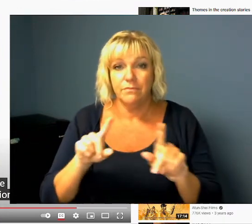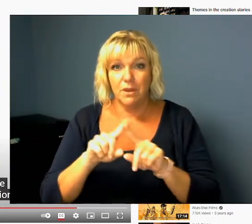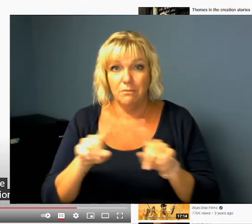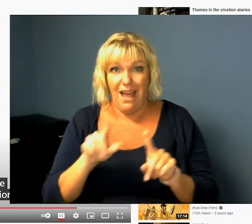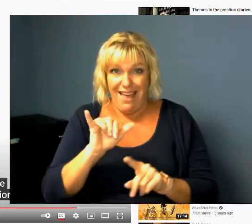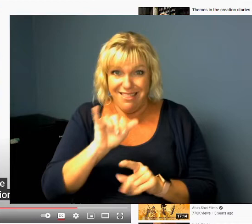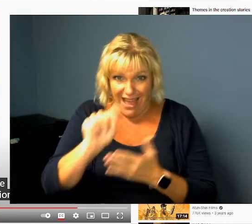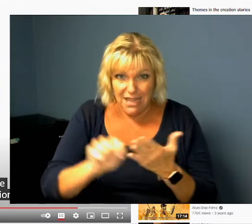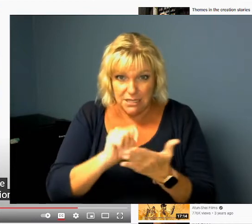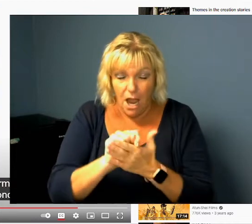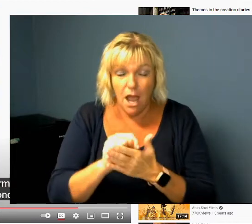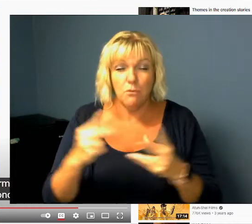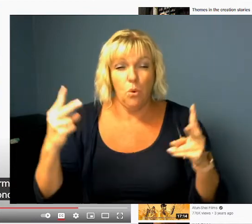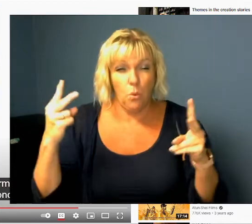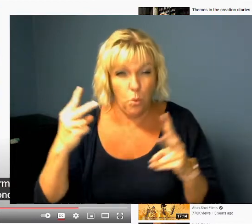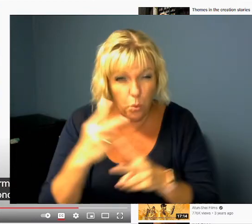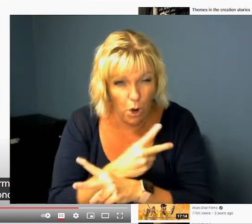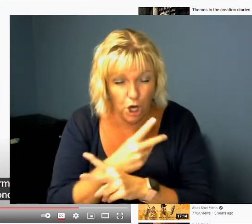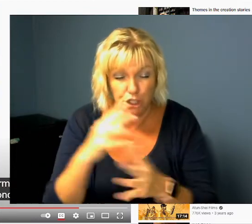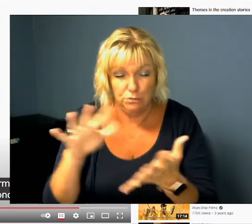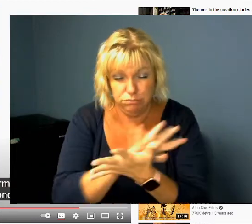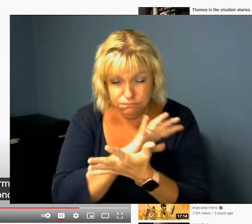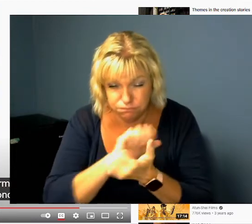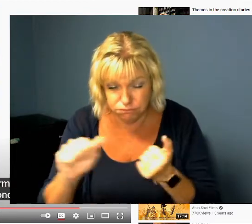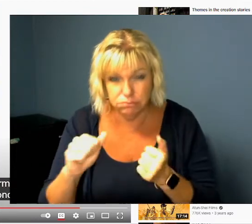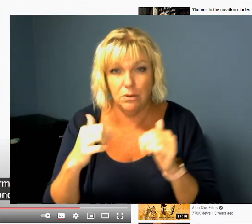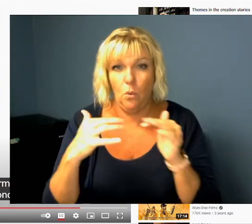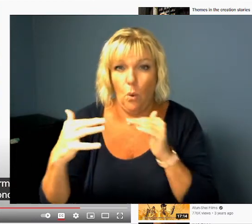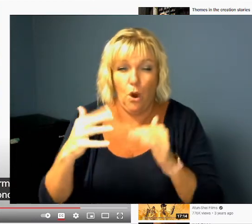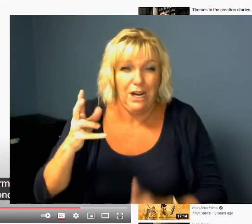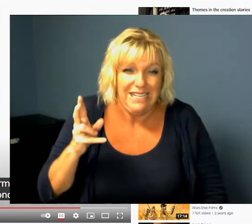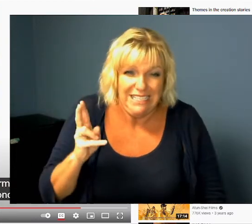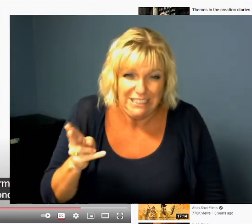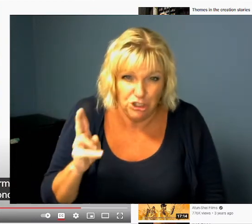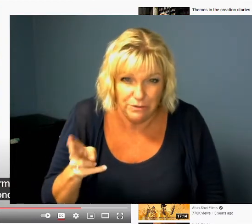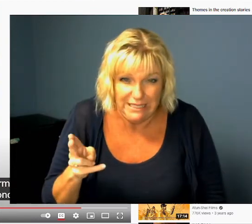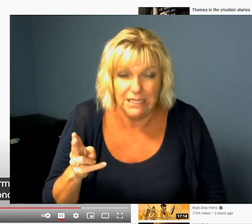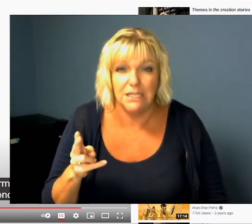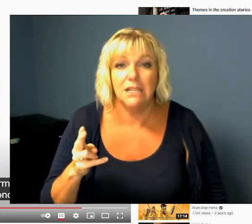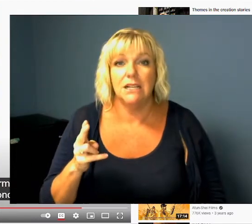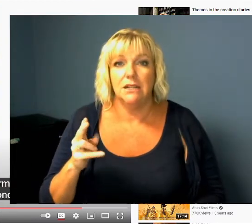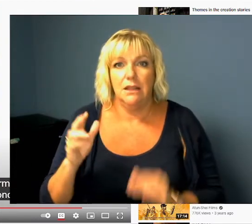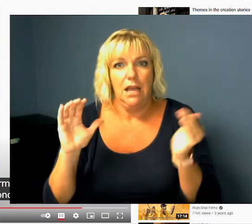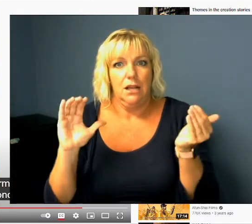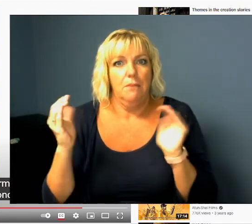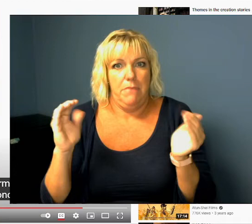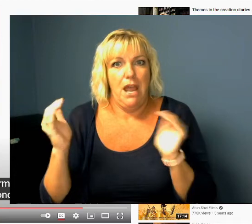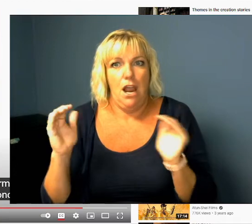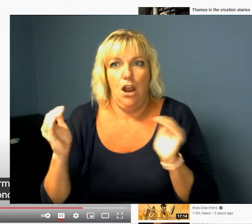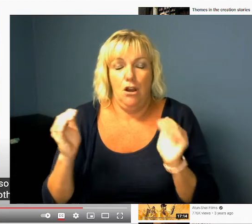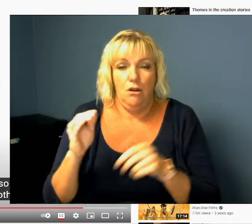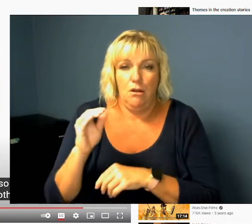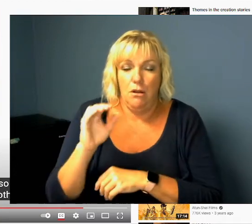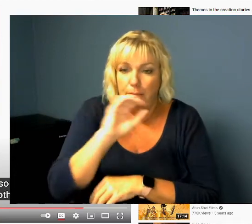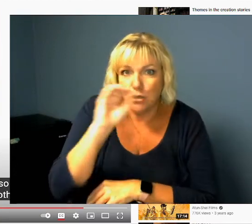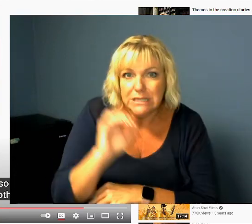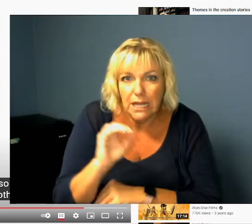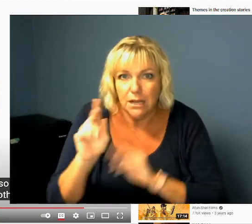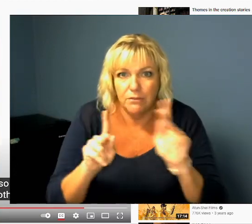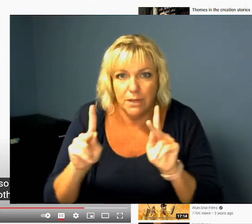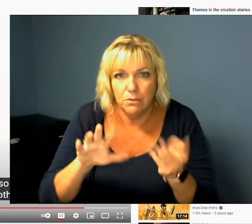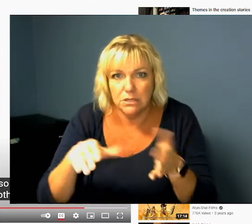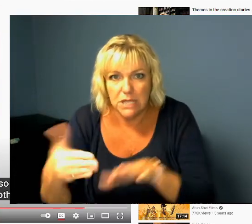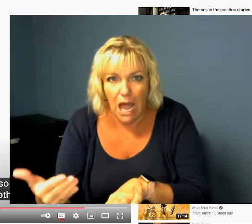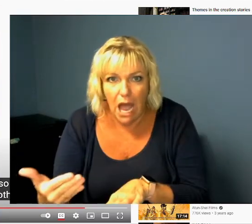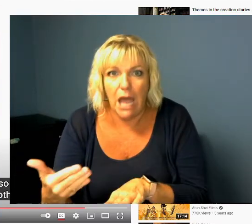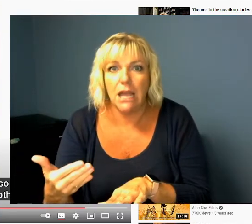U.S. history, proportional to the population at the time, in terms of the amount of deaths and the economy. There's